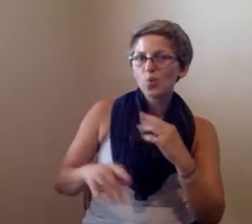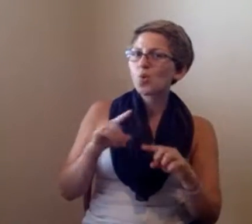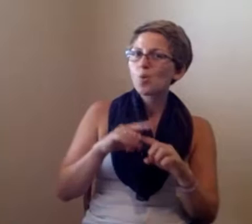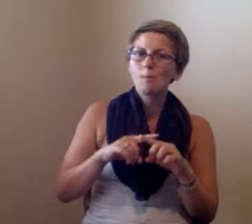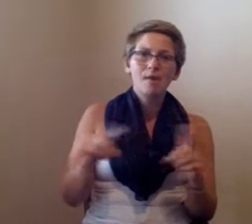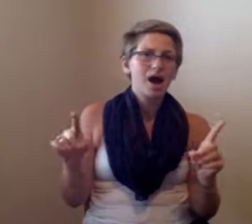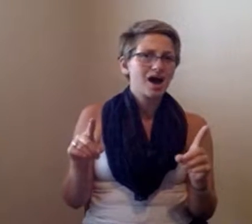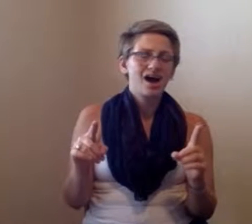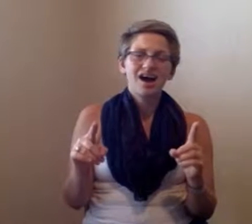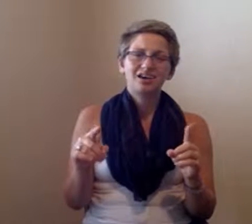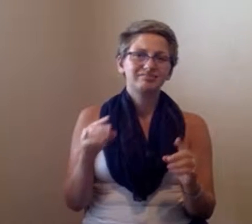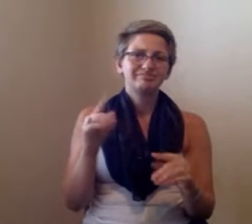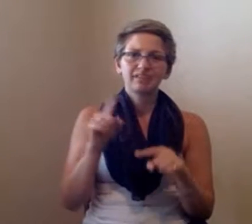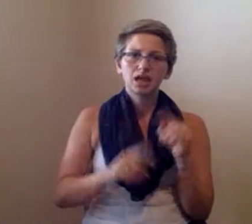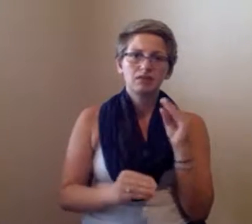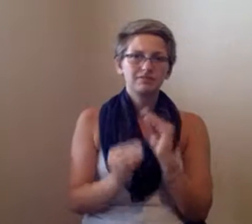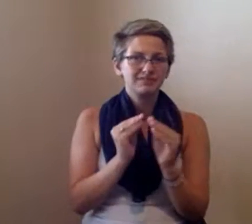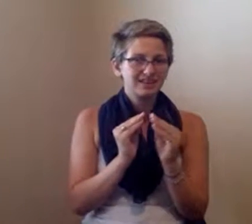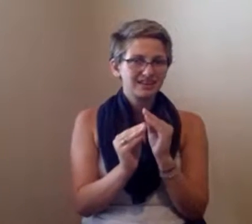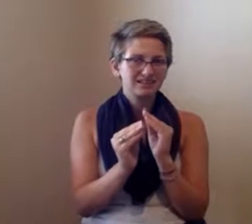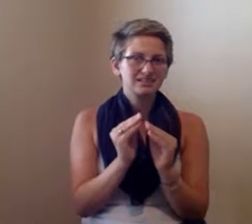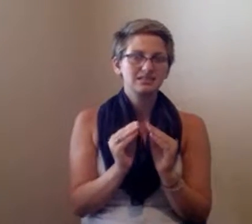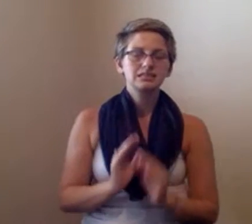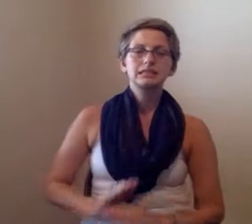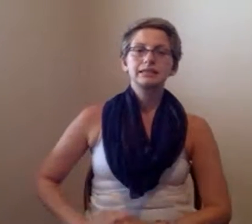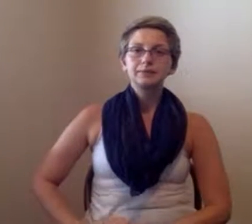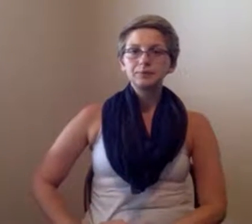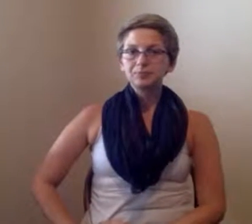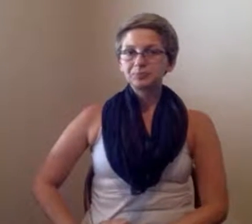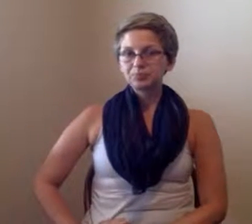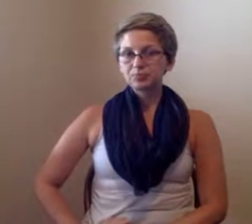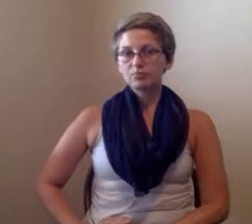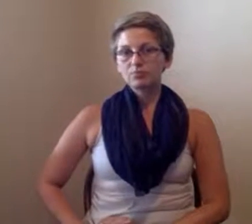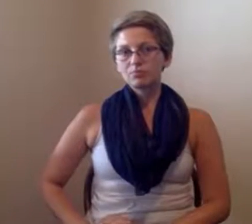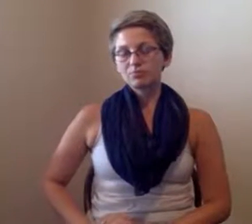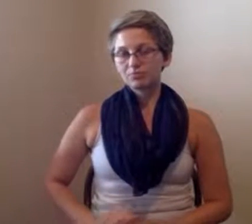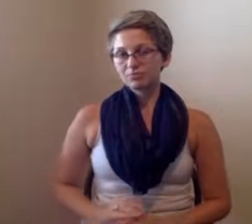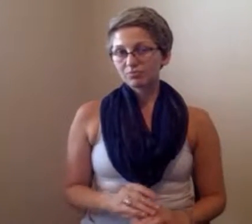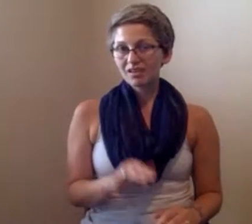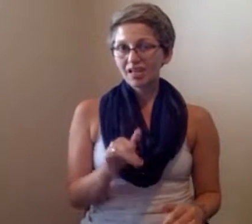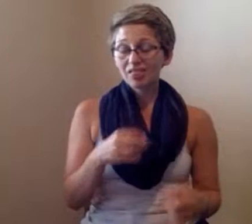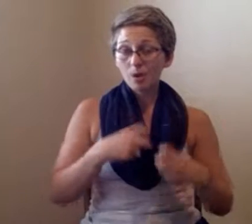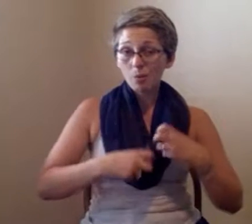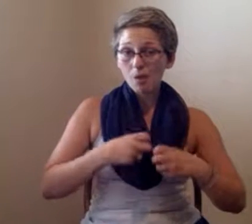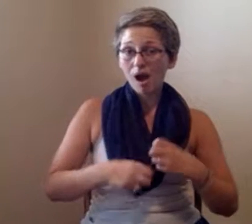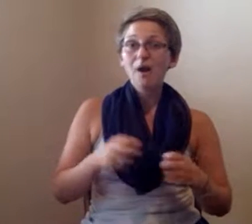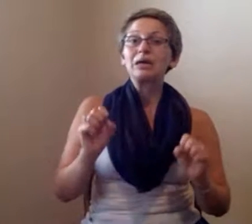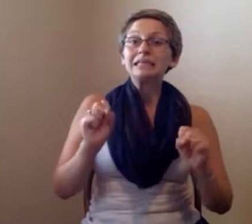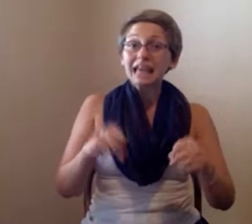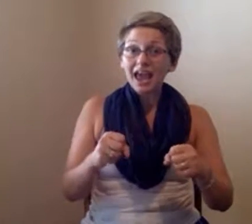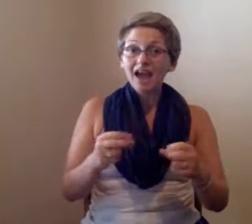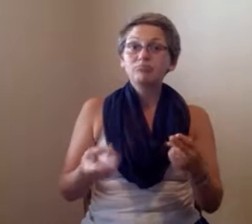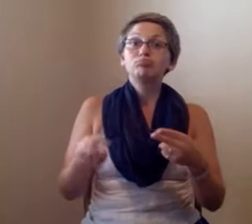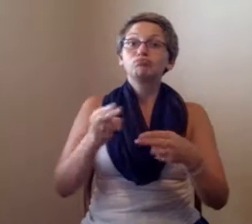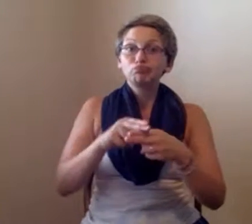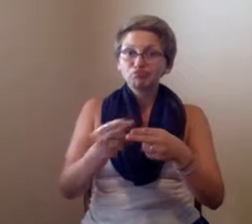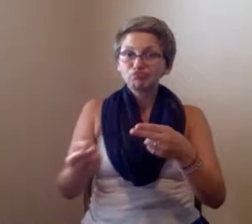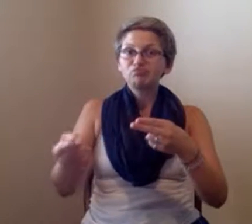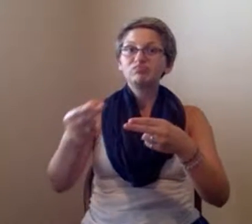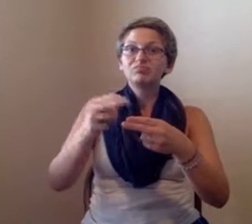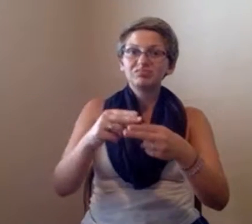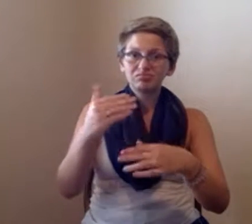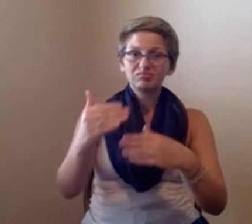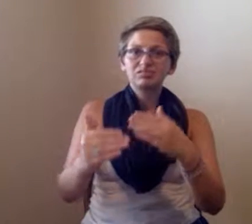This condition can worsen if it's not treated. It leads to disability or even death. And it's critical to realize that there is no